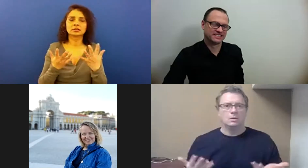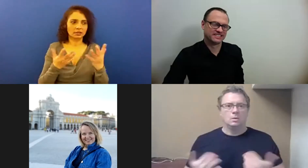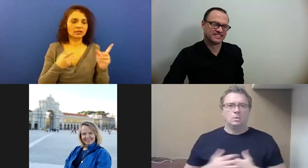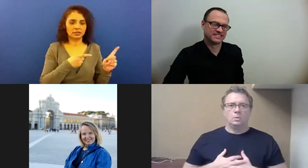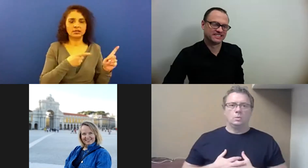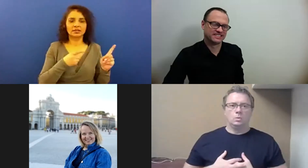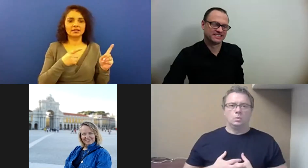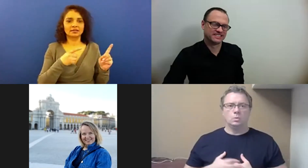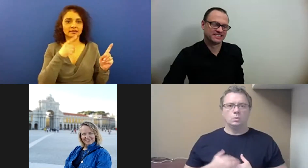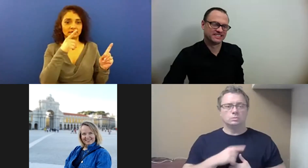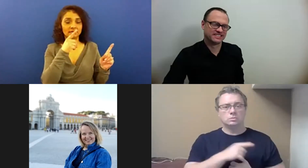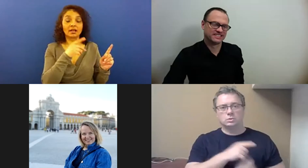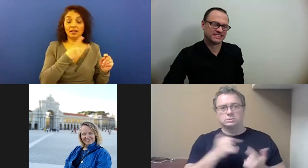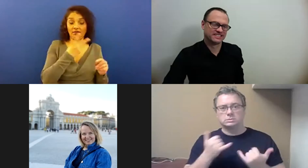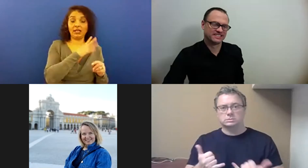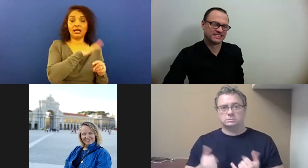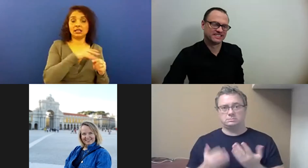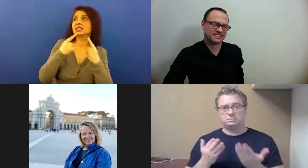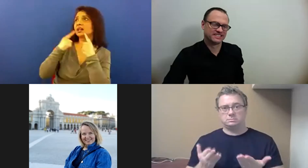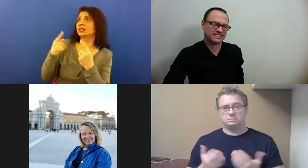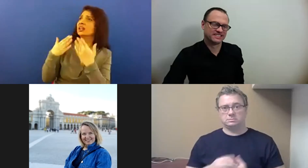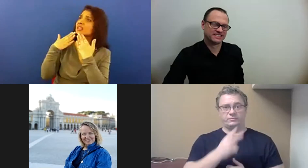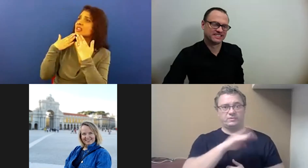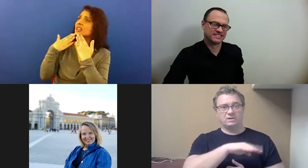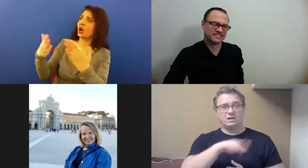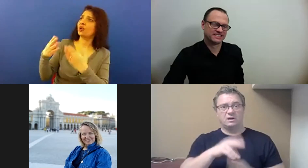became the strong woman I am now.